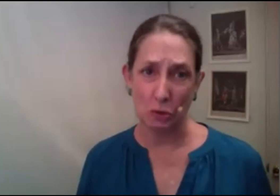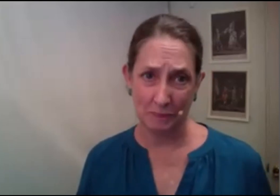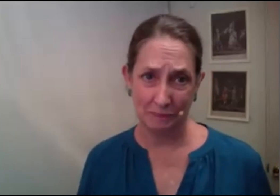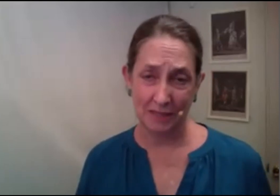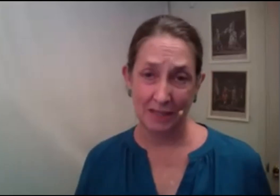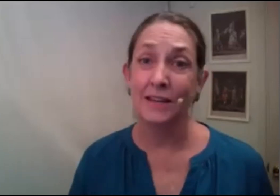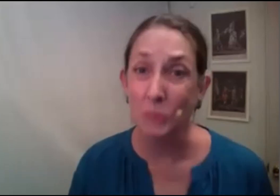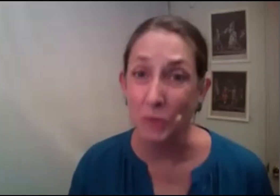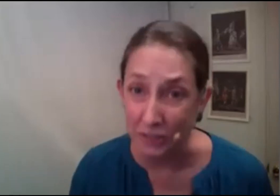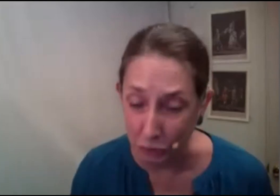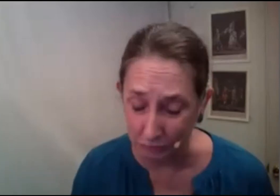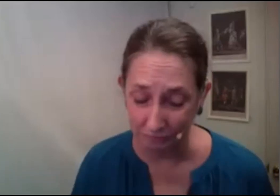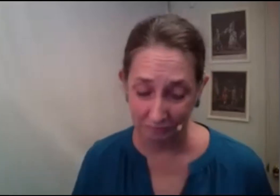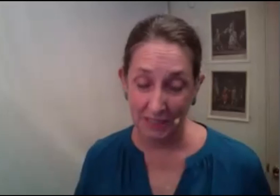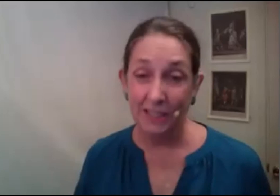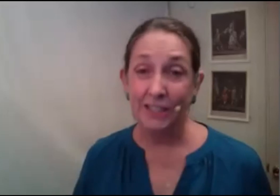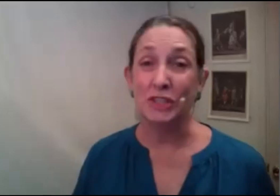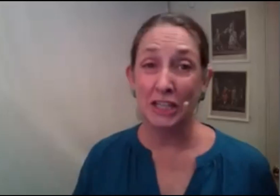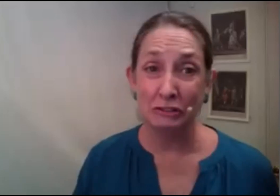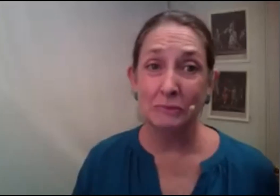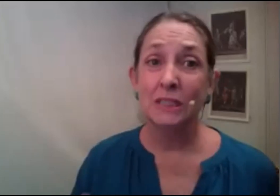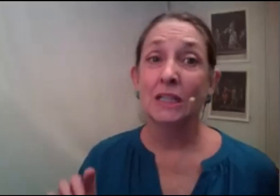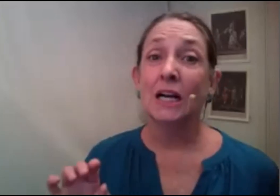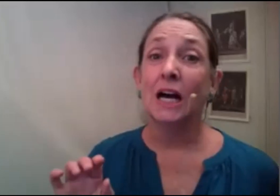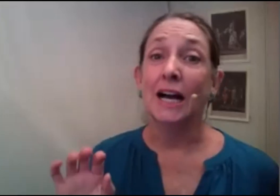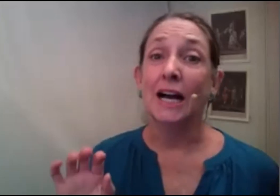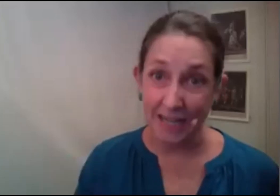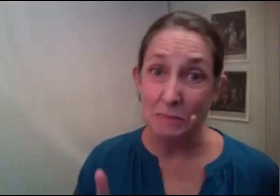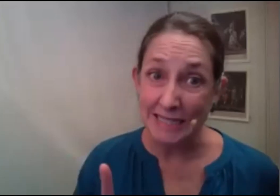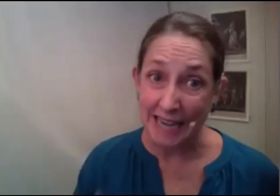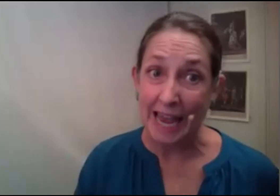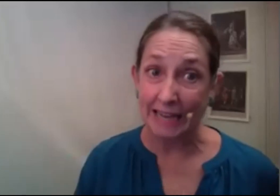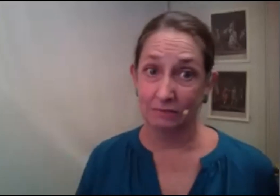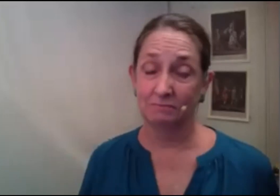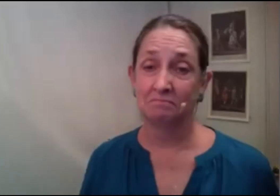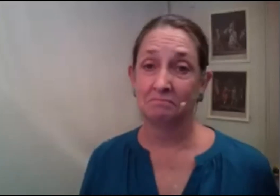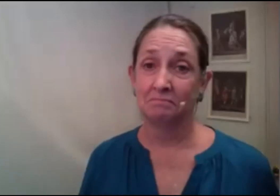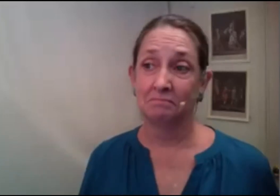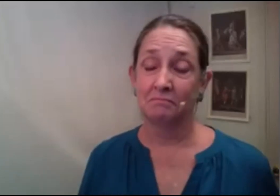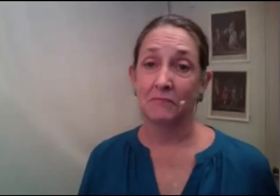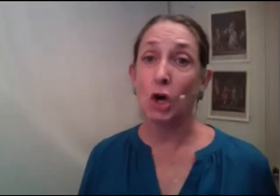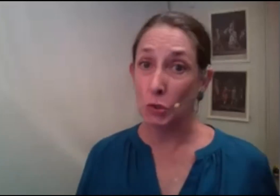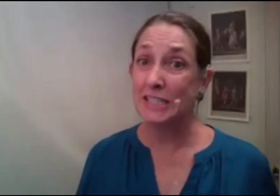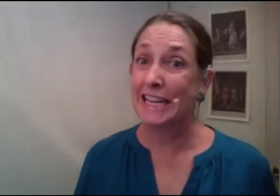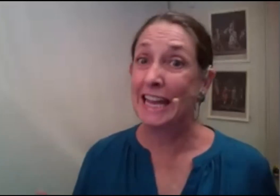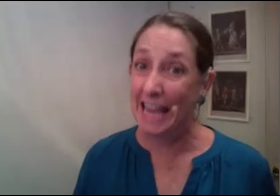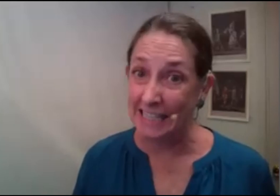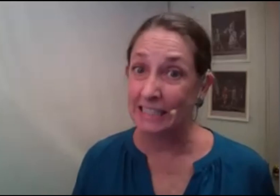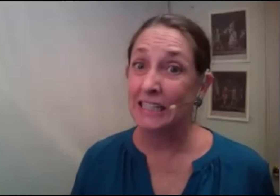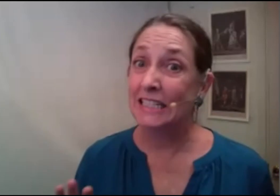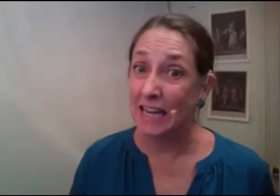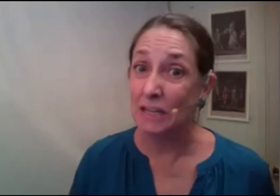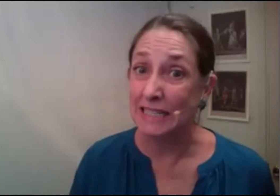So here's what you do. You get you a Siamese cat. Ghosts, they